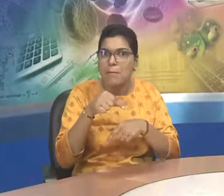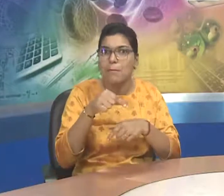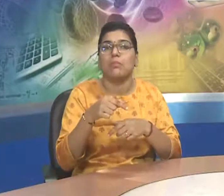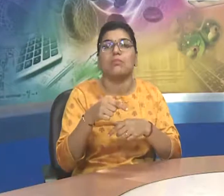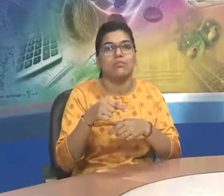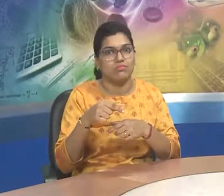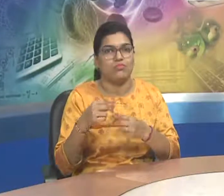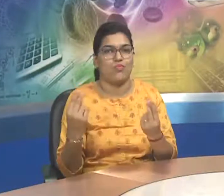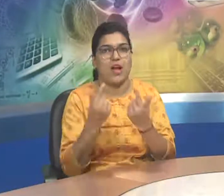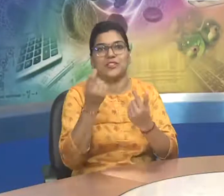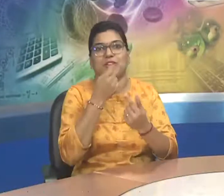shortly.